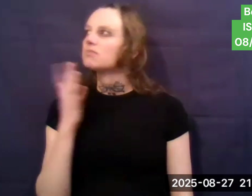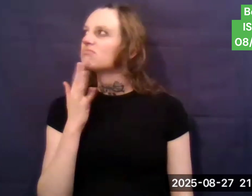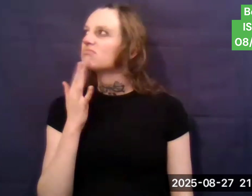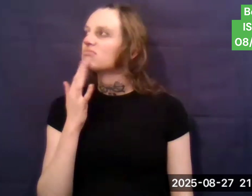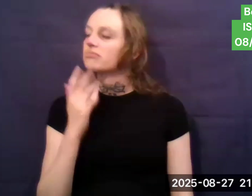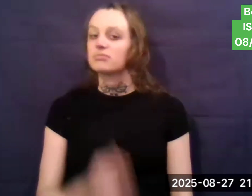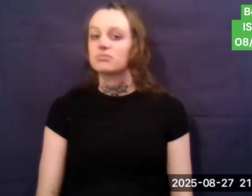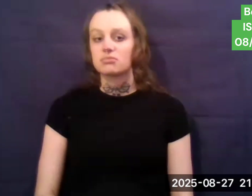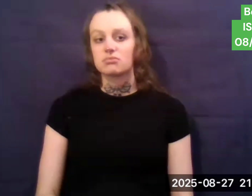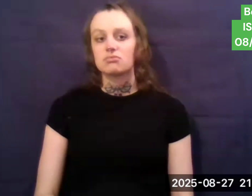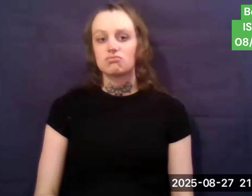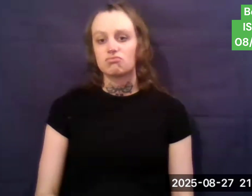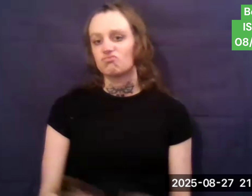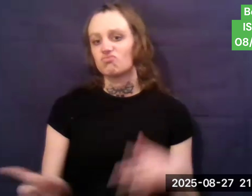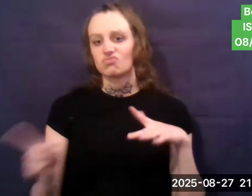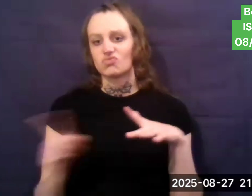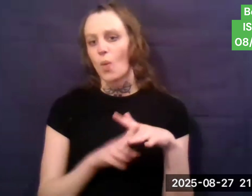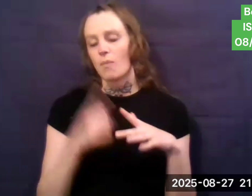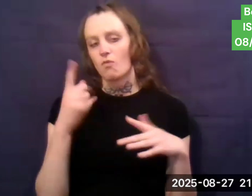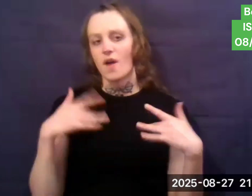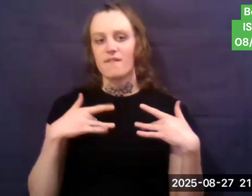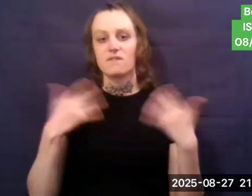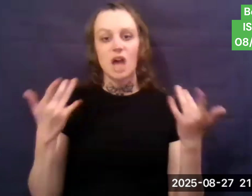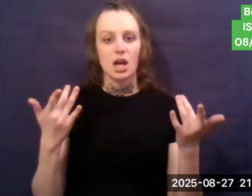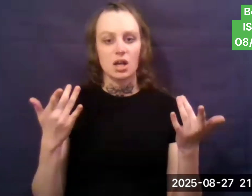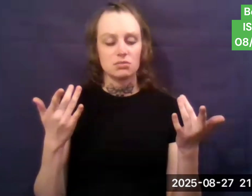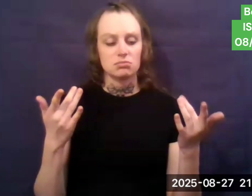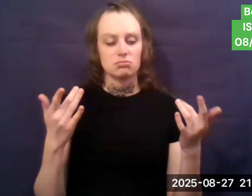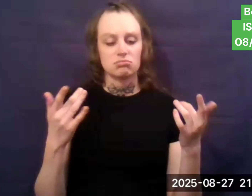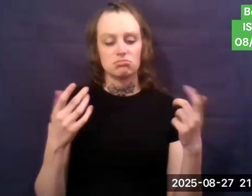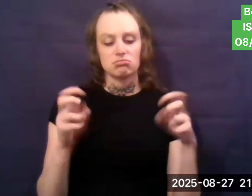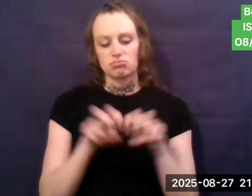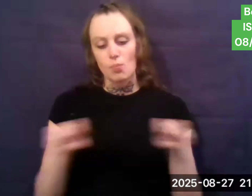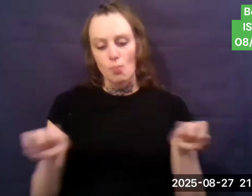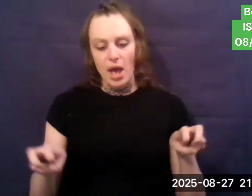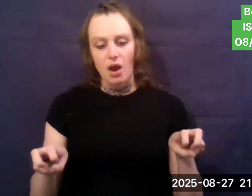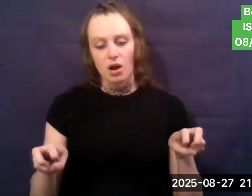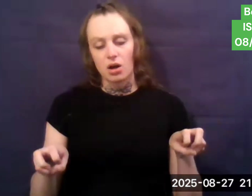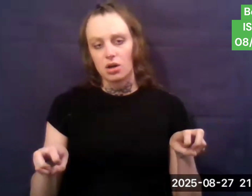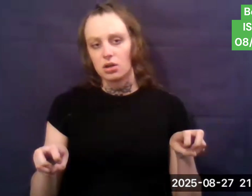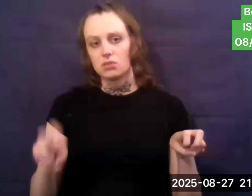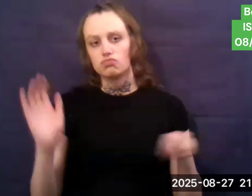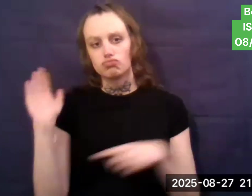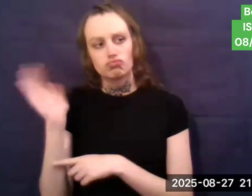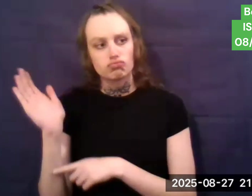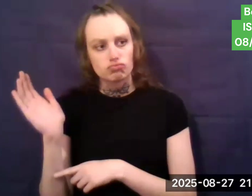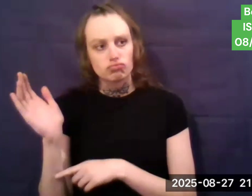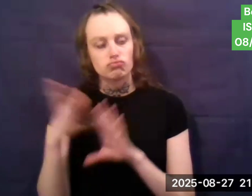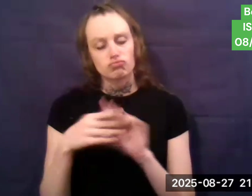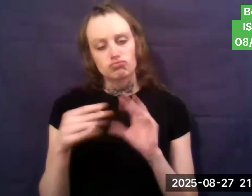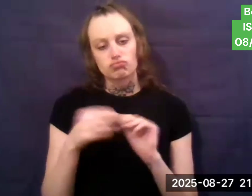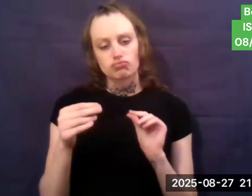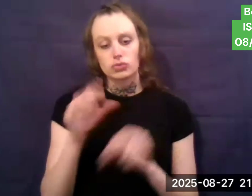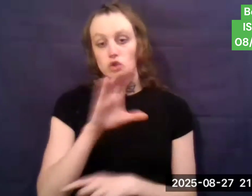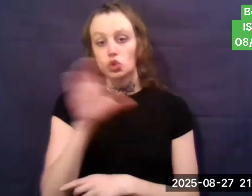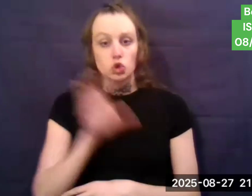Yeah, just showing up for events, speaking on panels, speaking on Zoom meetings. I think that's really cool. This is the first one I've ever